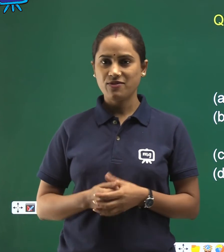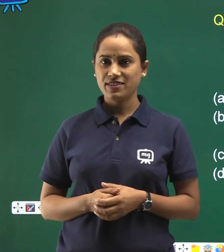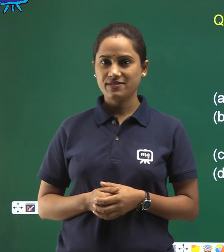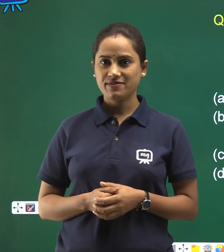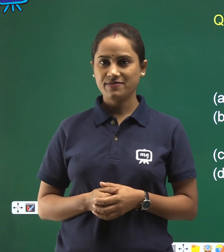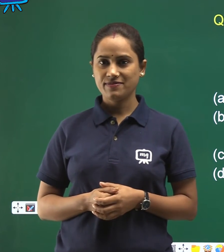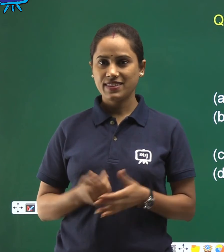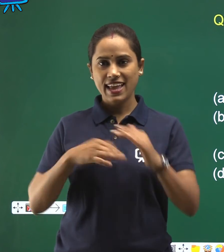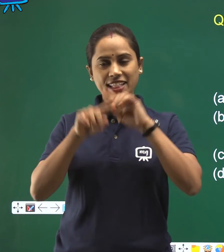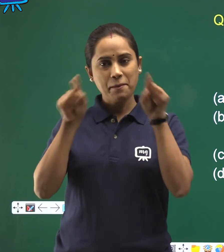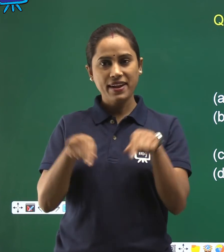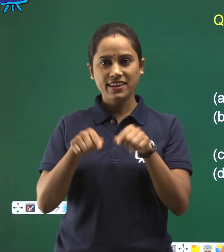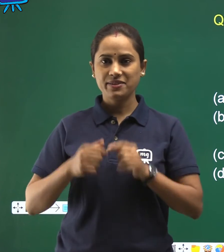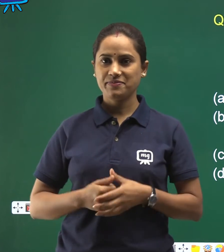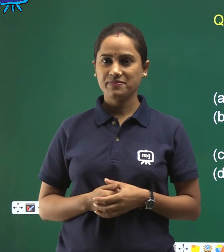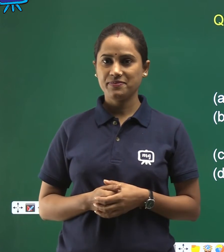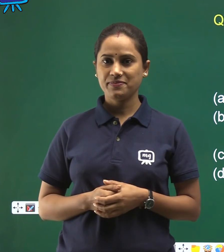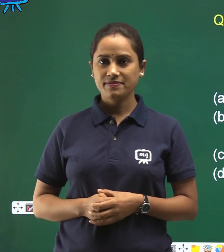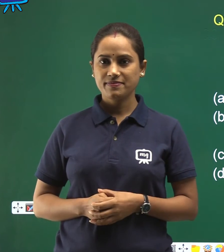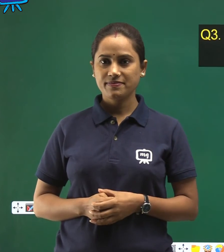yourself in the bracket.